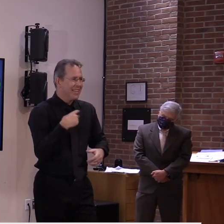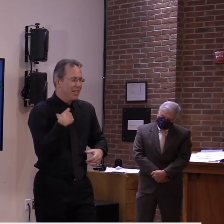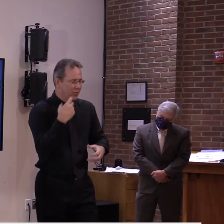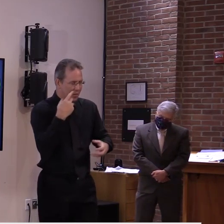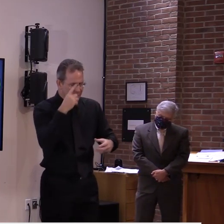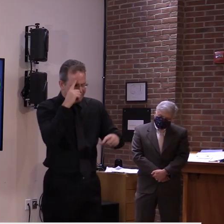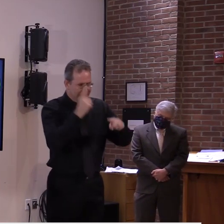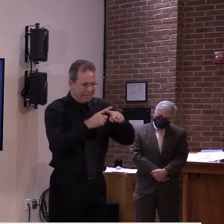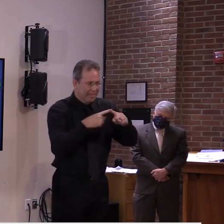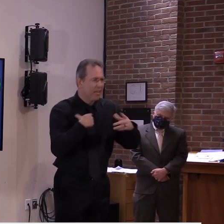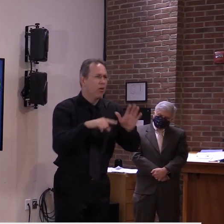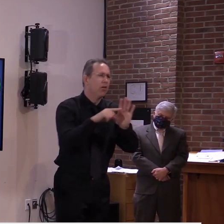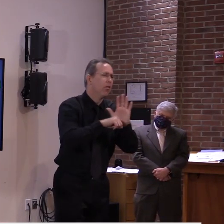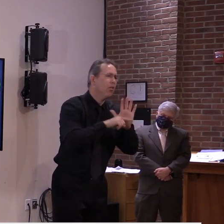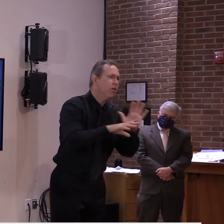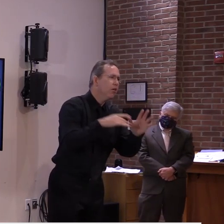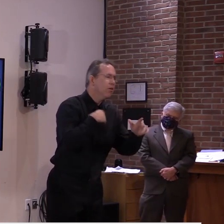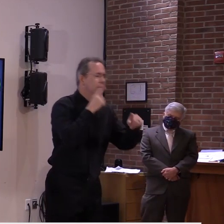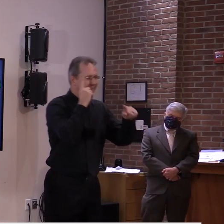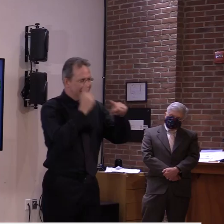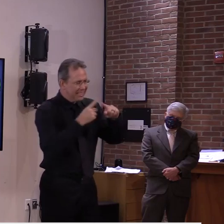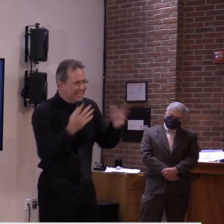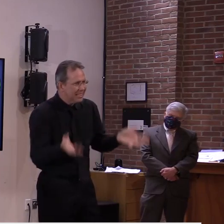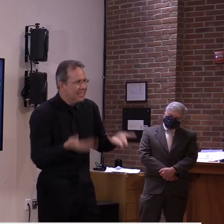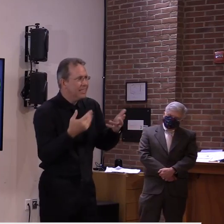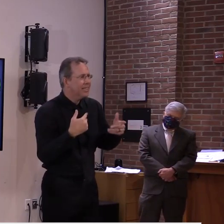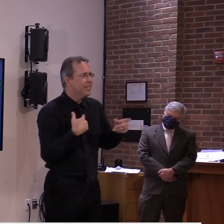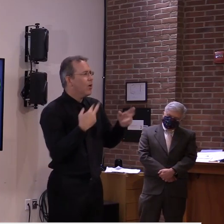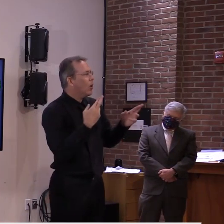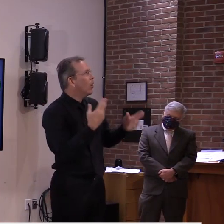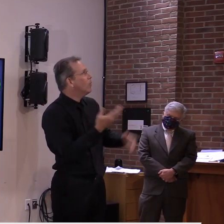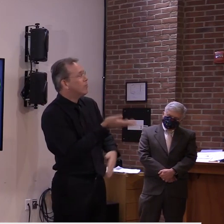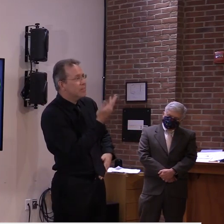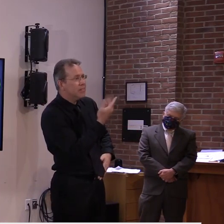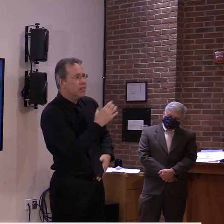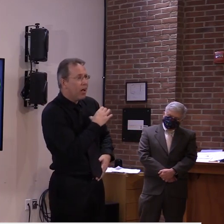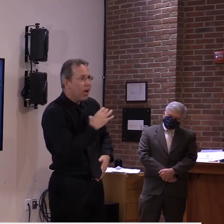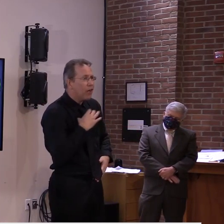food security. So we want to, we're hoping,